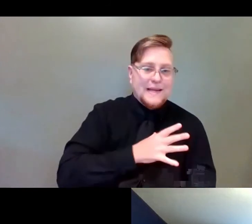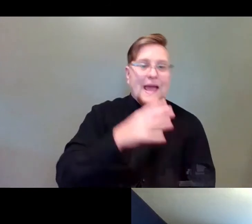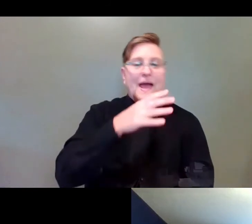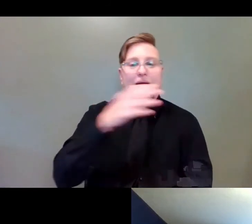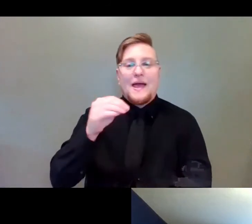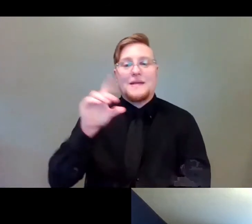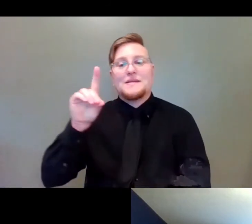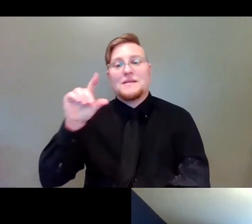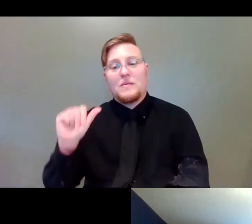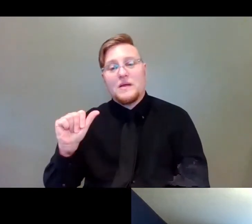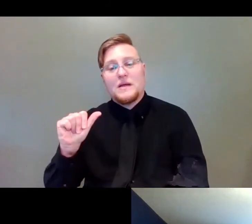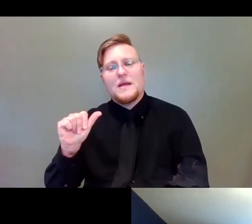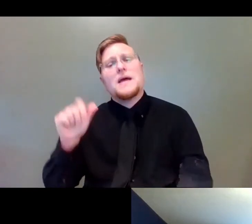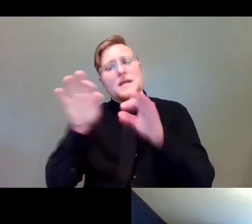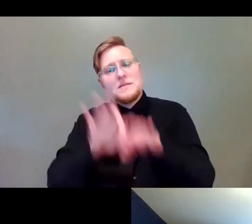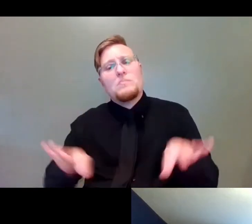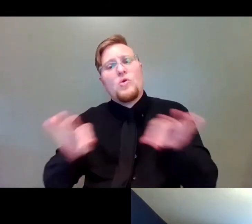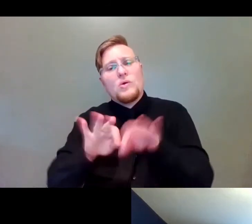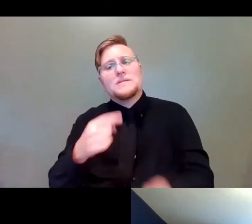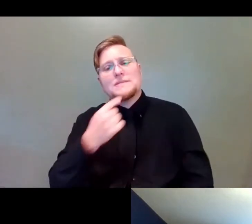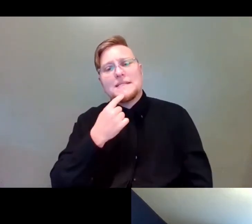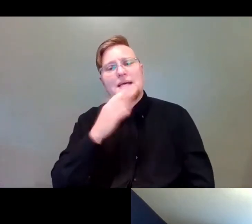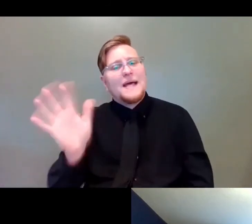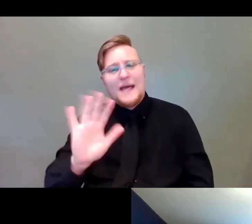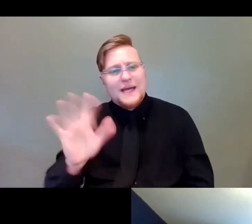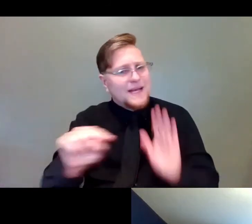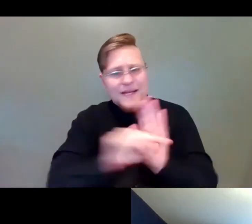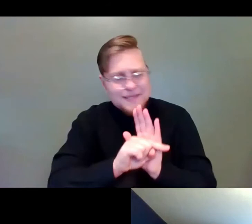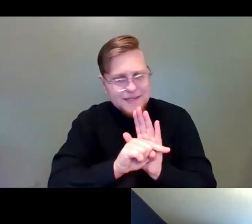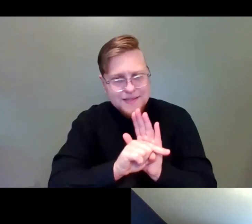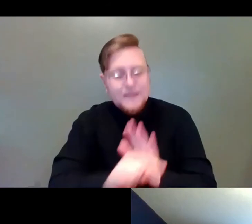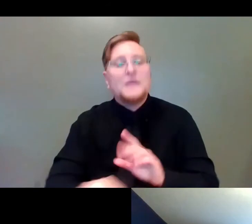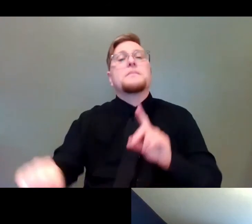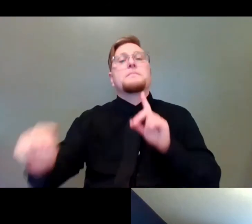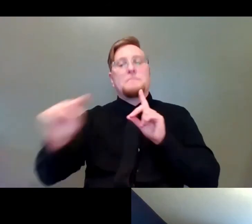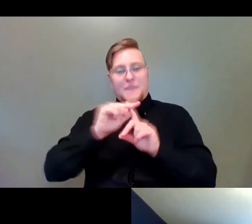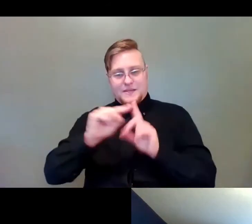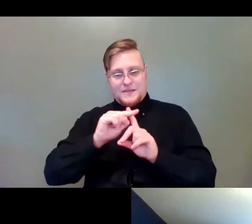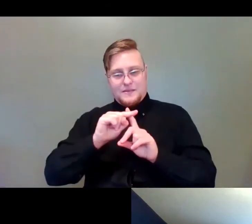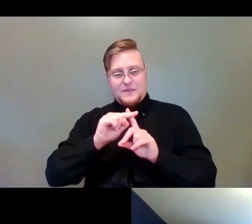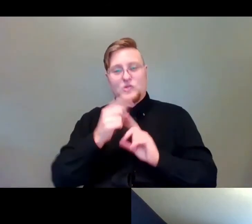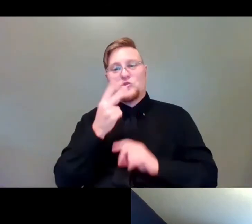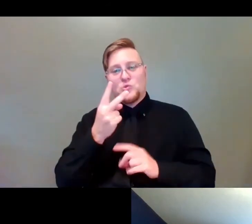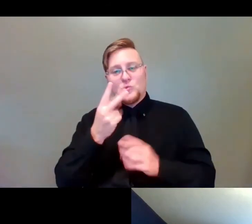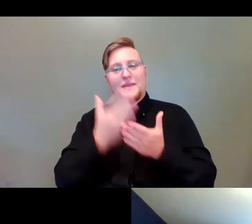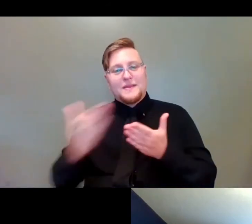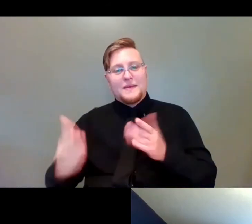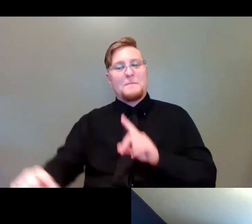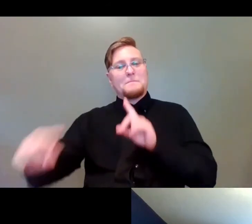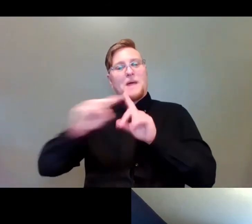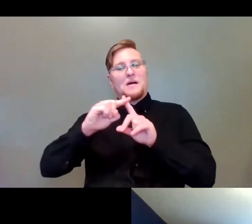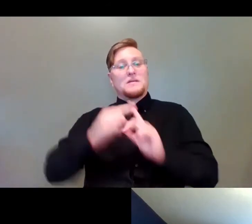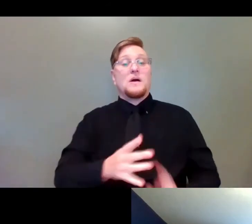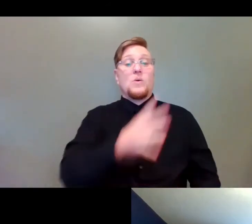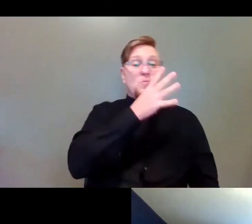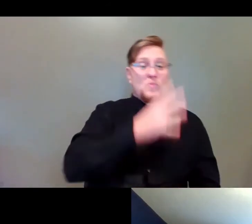that around and say you have two positive things going for you. You're a woman and you're a woman with disabilities. So we don't always